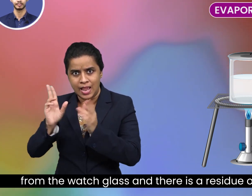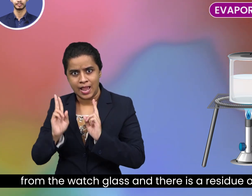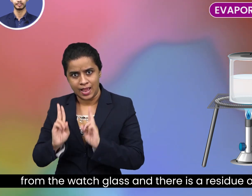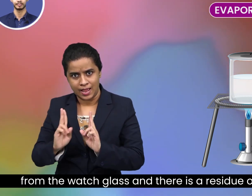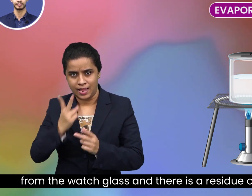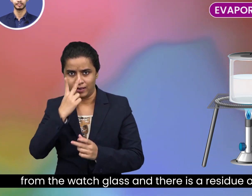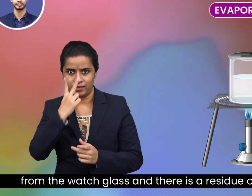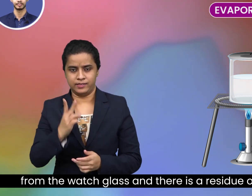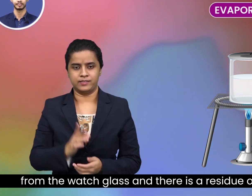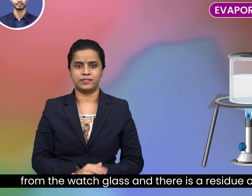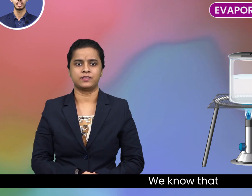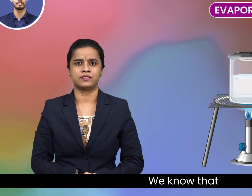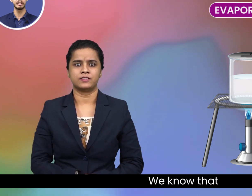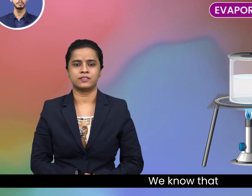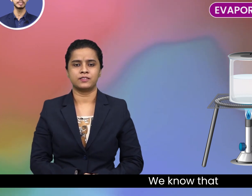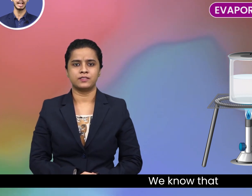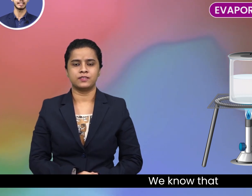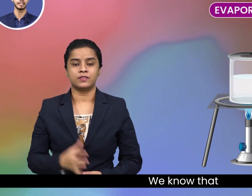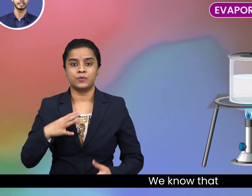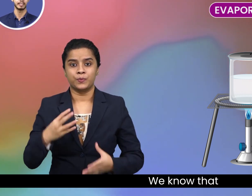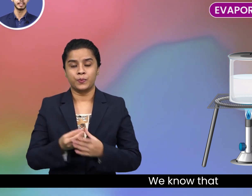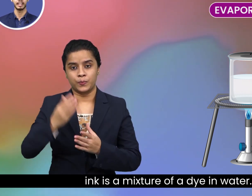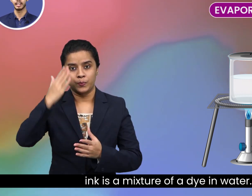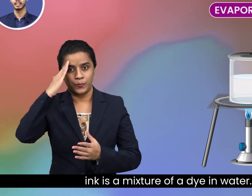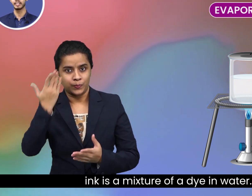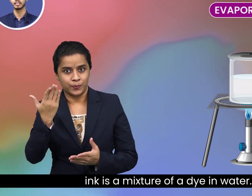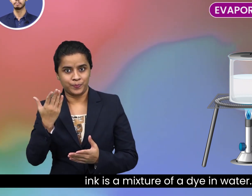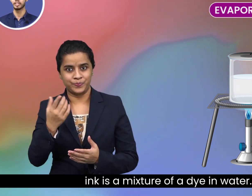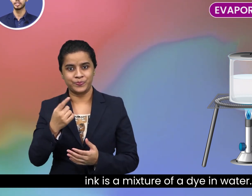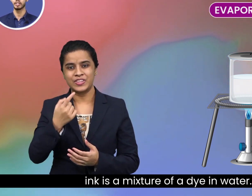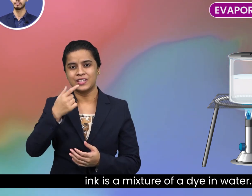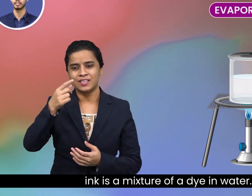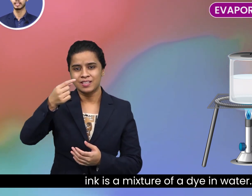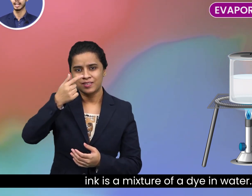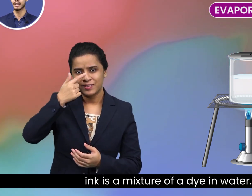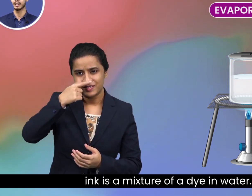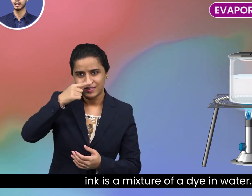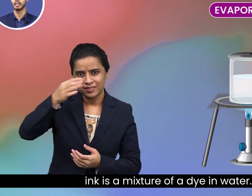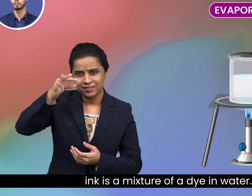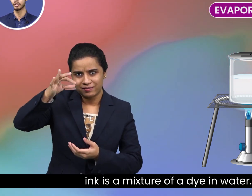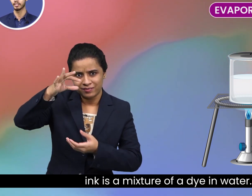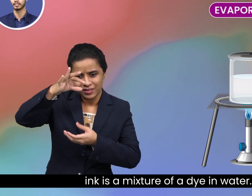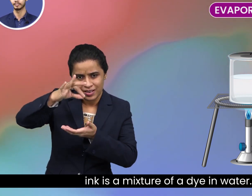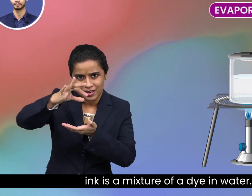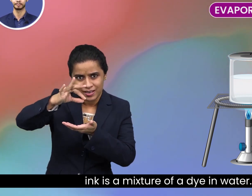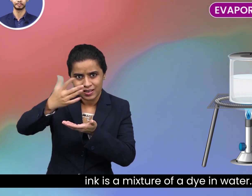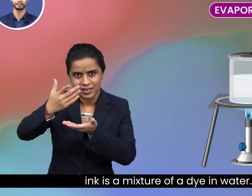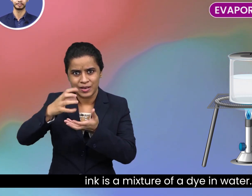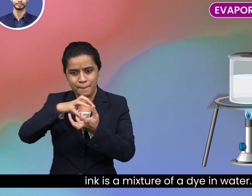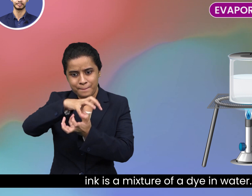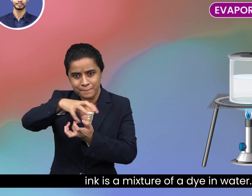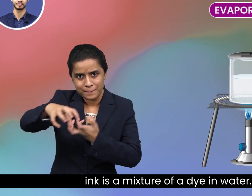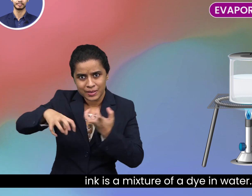We know that ink is a mixture of a dye in water.